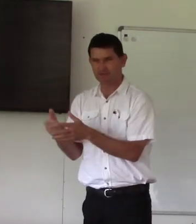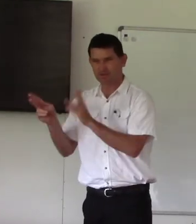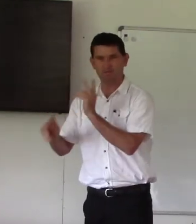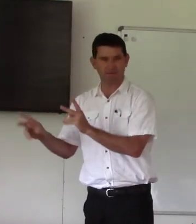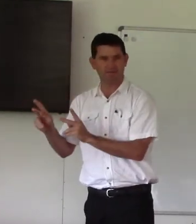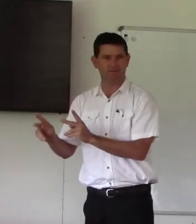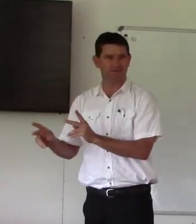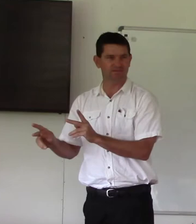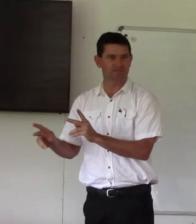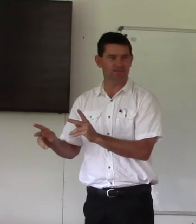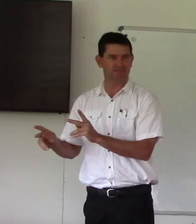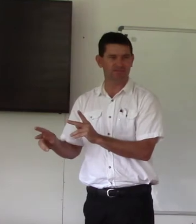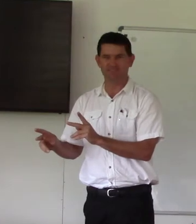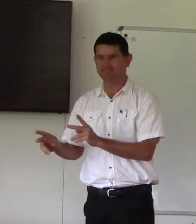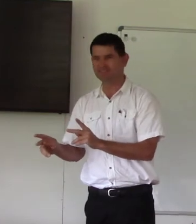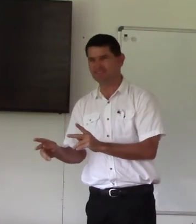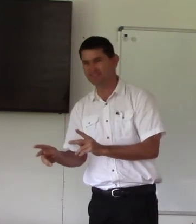good people.